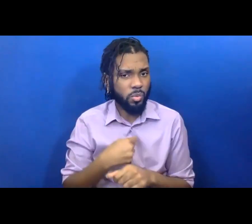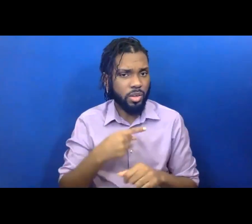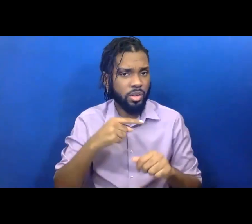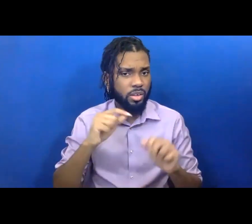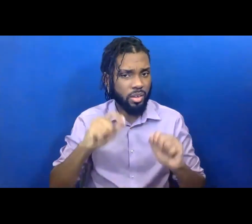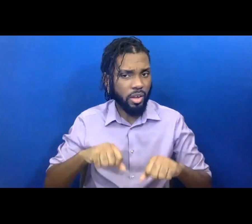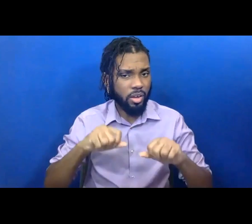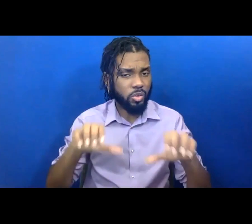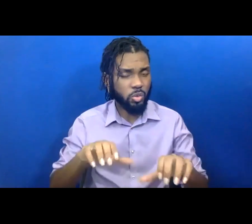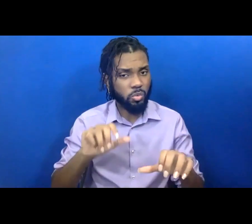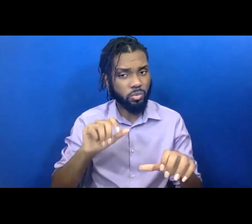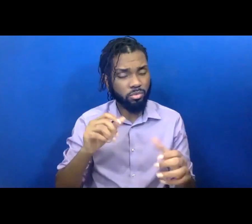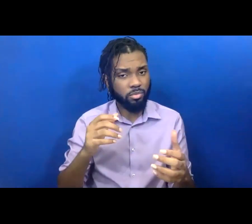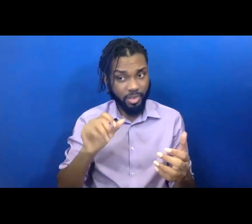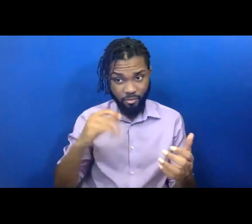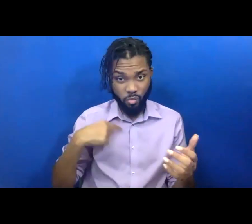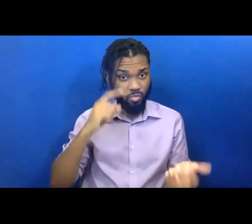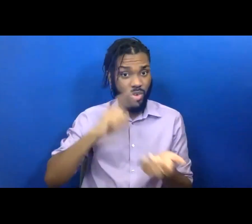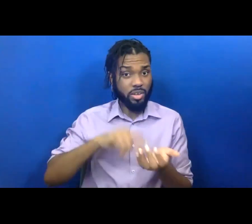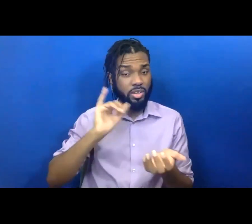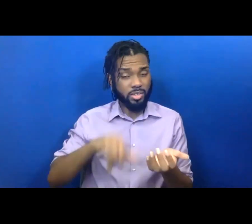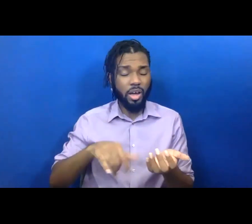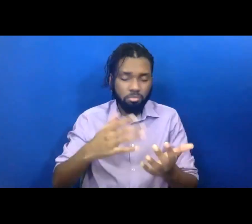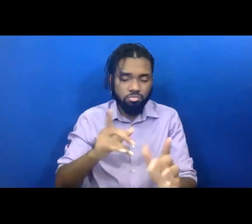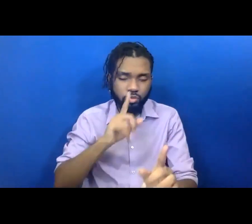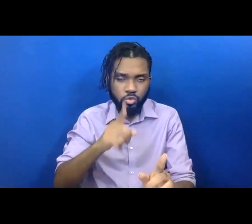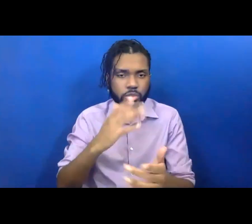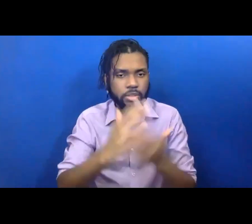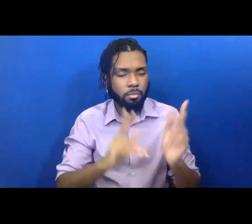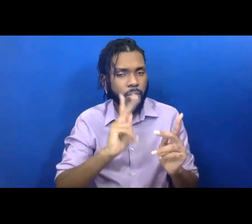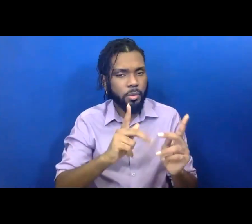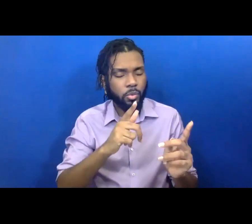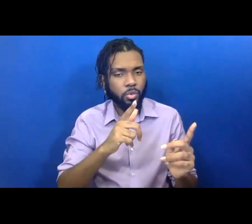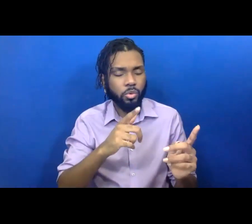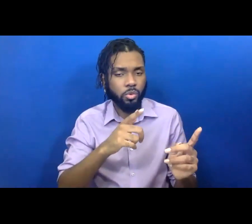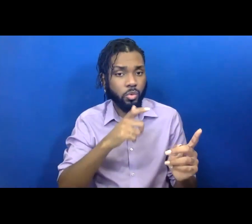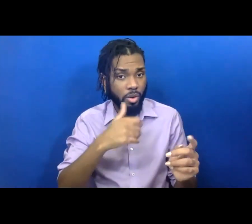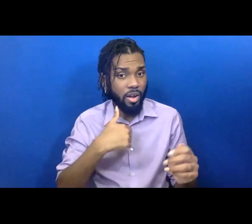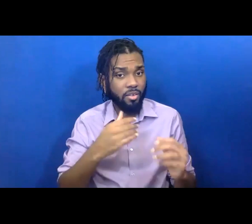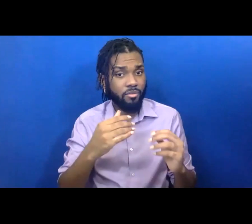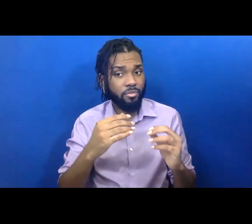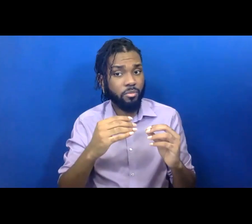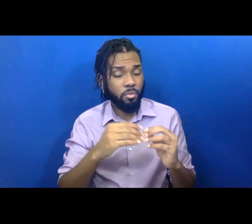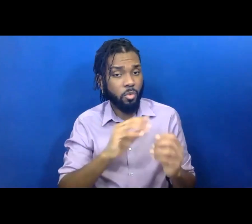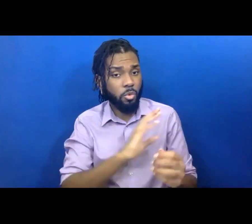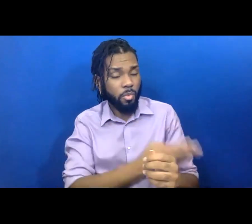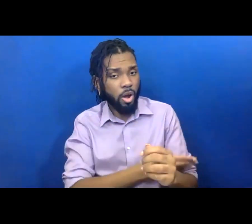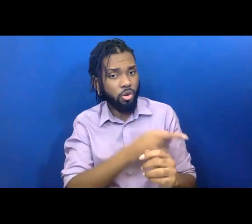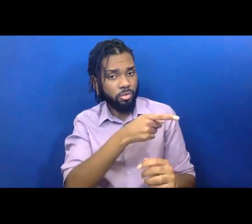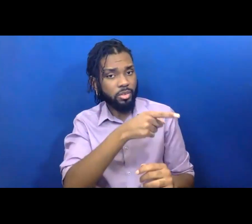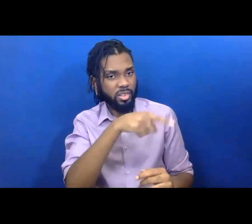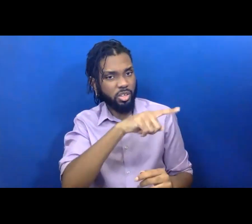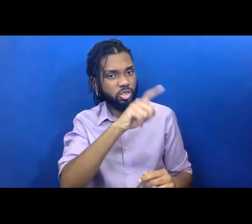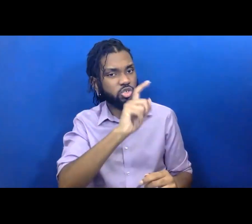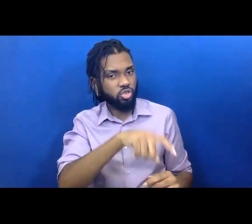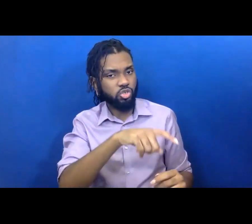ownership of that, and yet recognizing that the people that have more responsibility or that have more power definitely should bear the